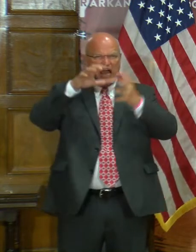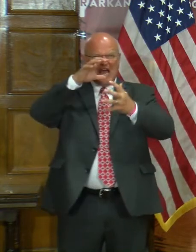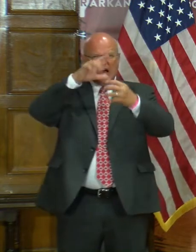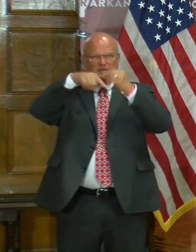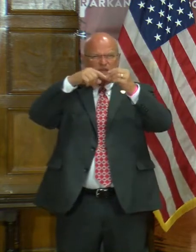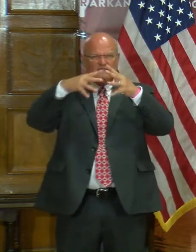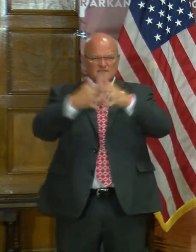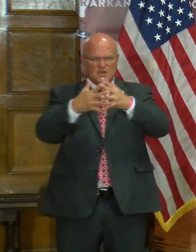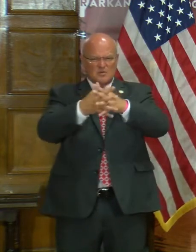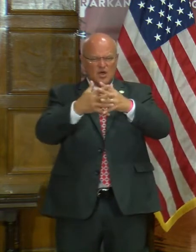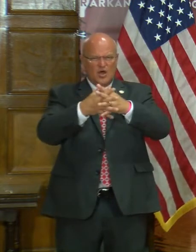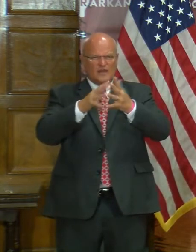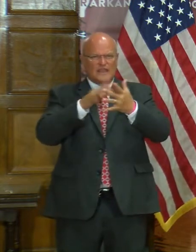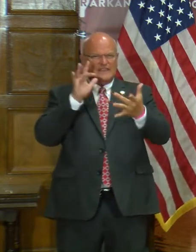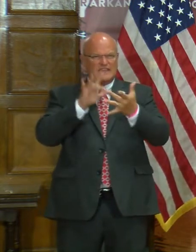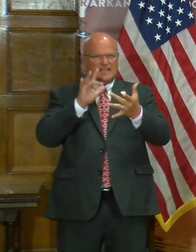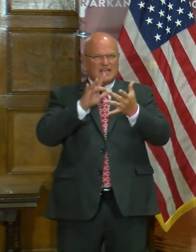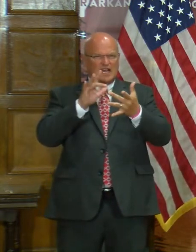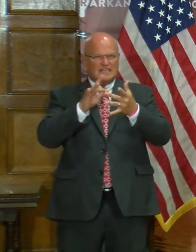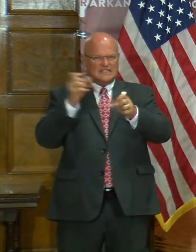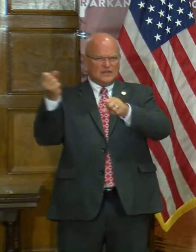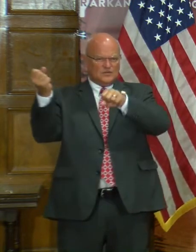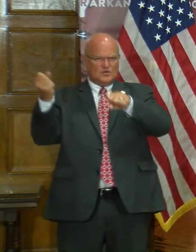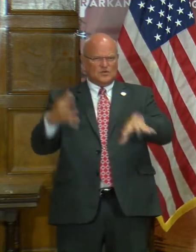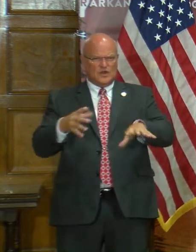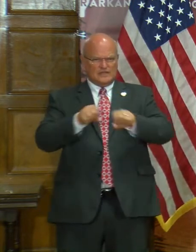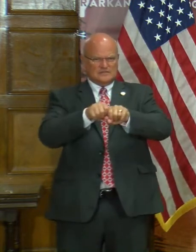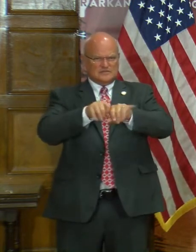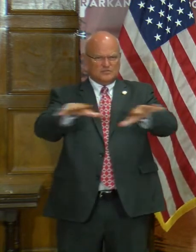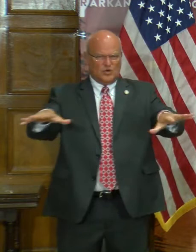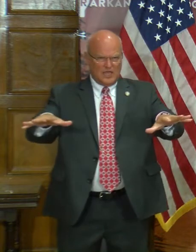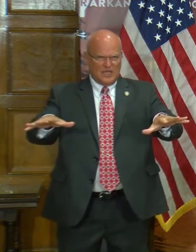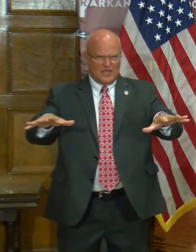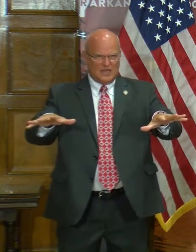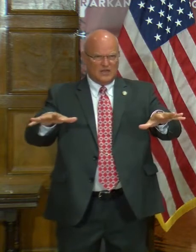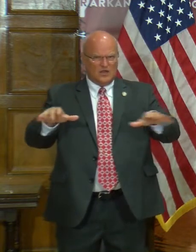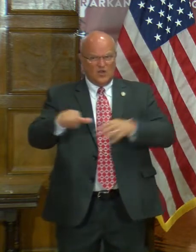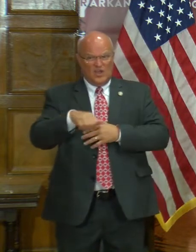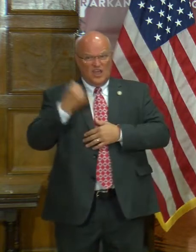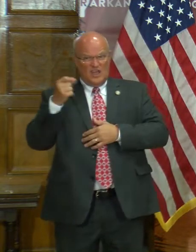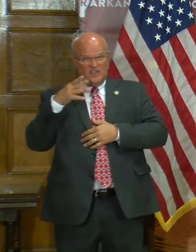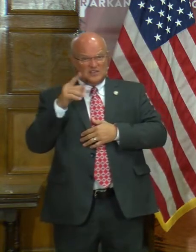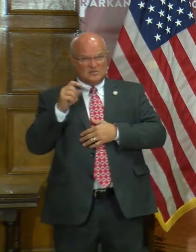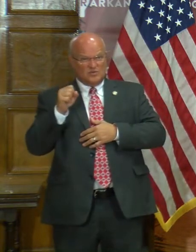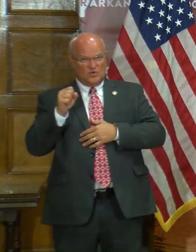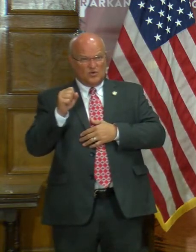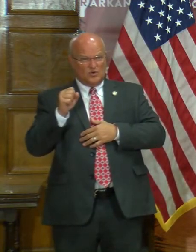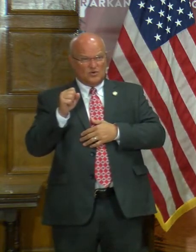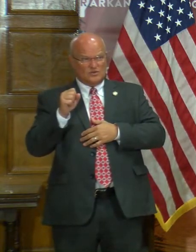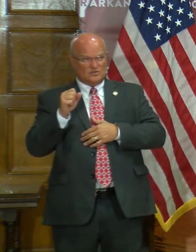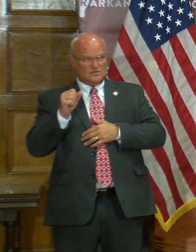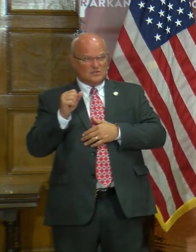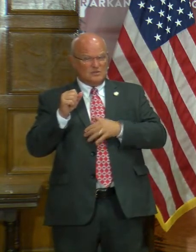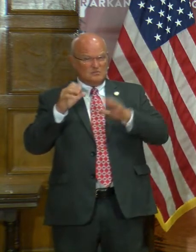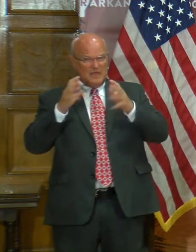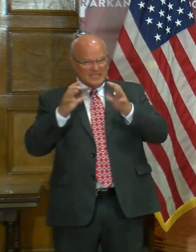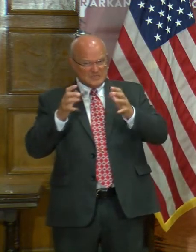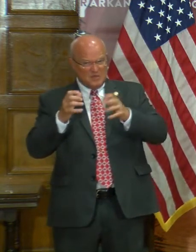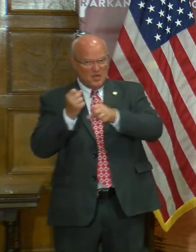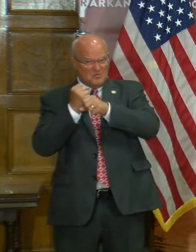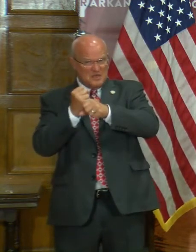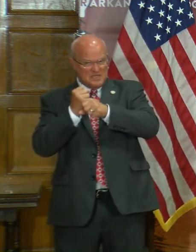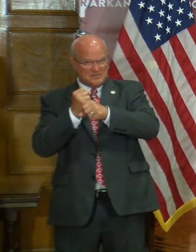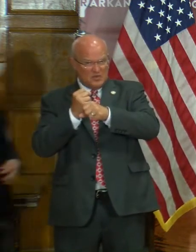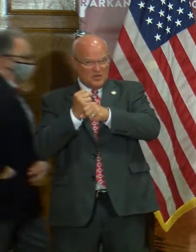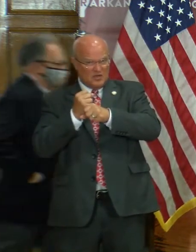football that the contact is going to create a spread, whereas in other sports, yet we've had a small model with basketball and baseball.